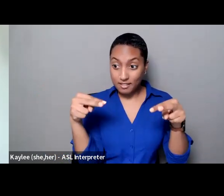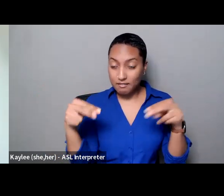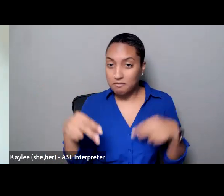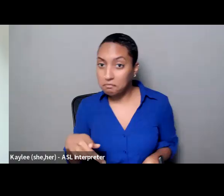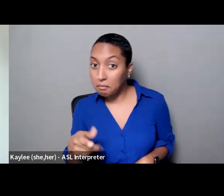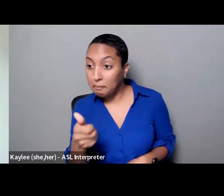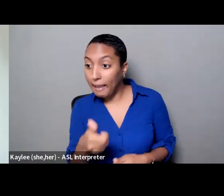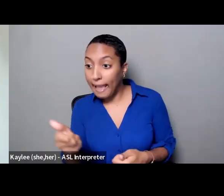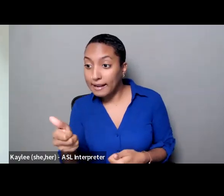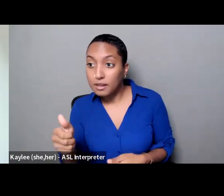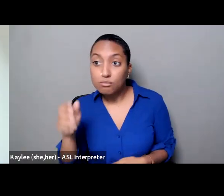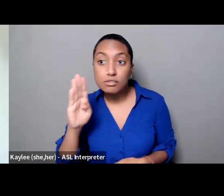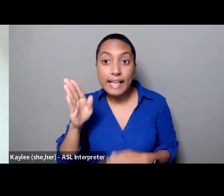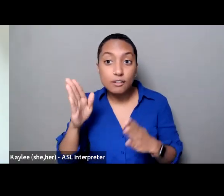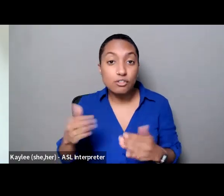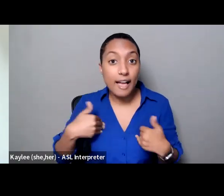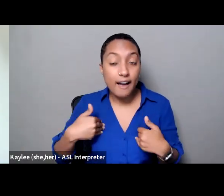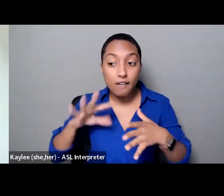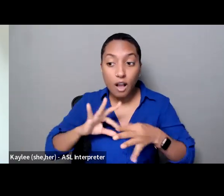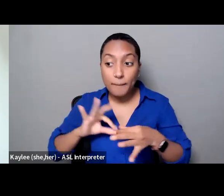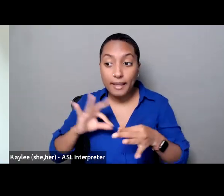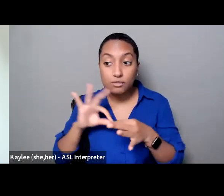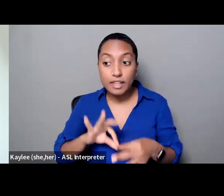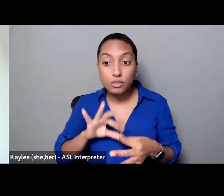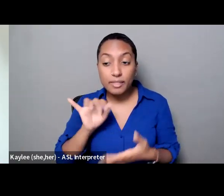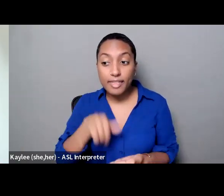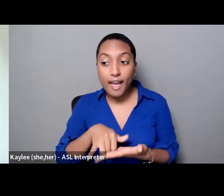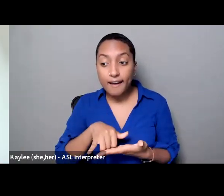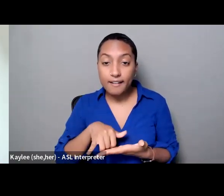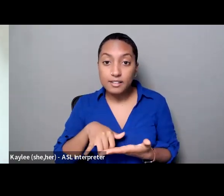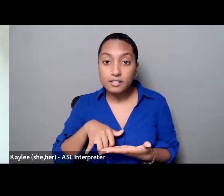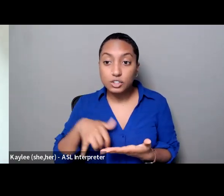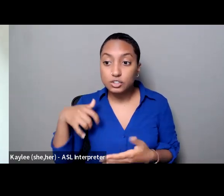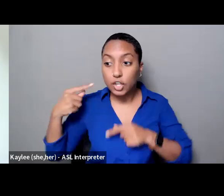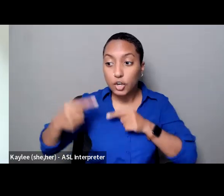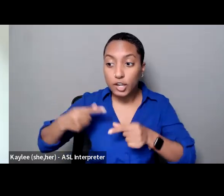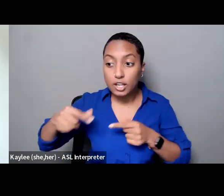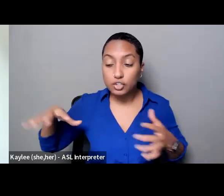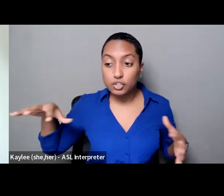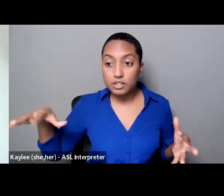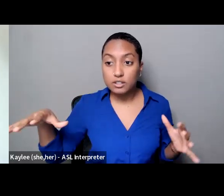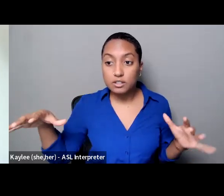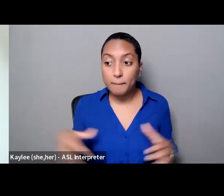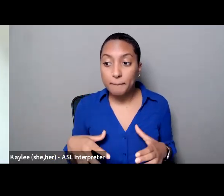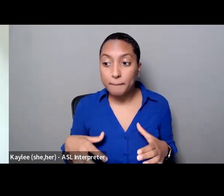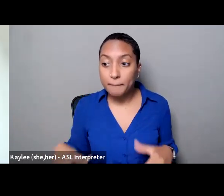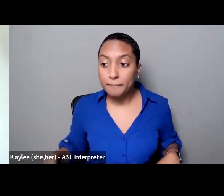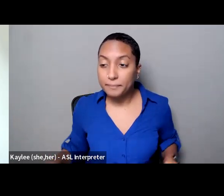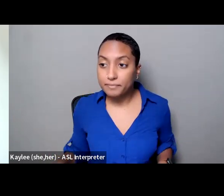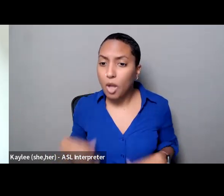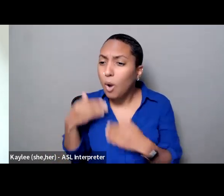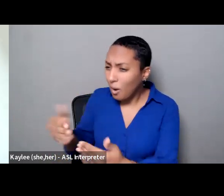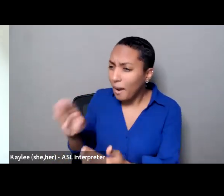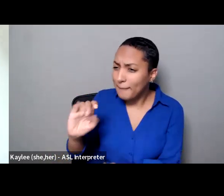And feel free to unmute yourself and turn on your camera if you do have a comment. Well, this is Richard. Oh, go ahead, Bill, please.